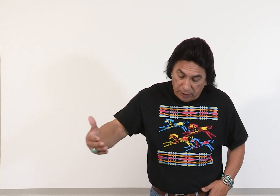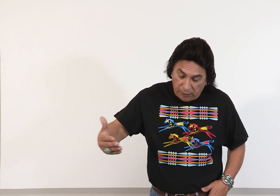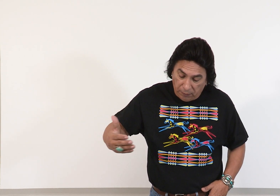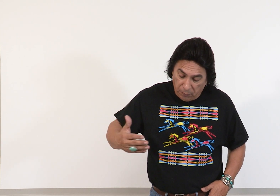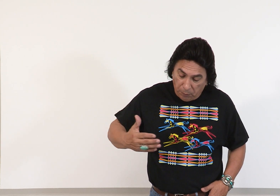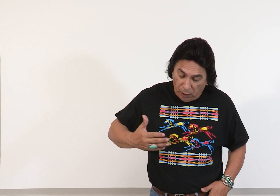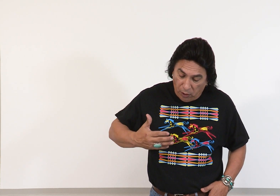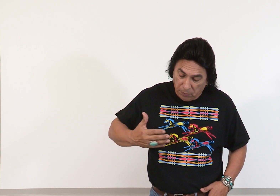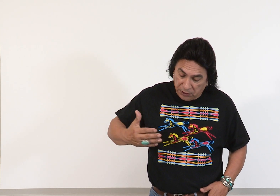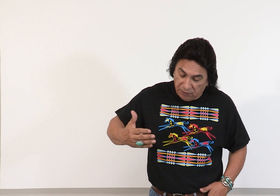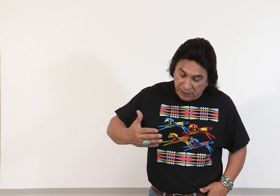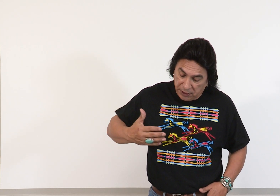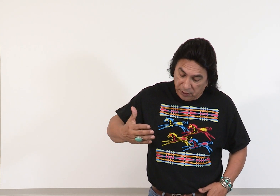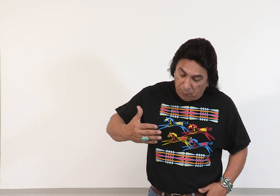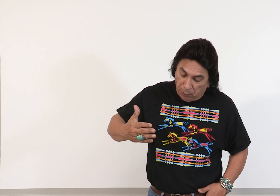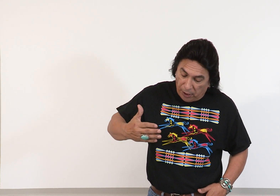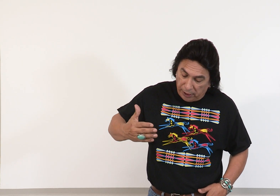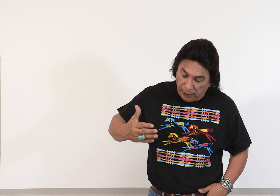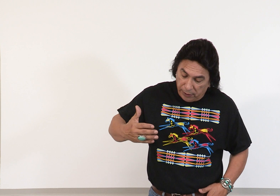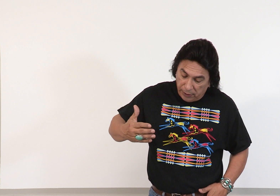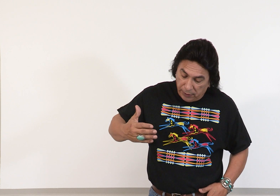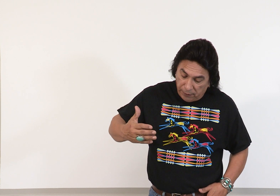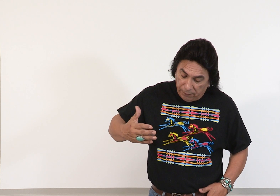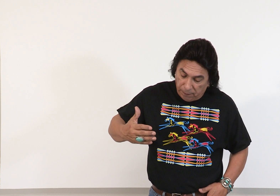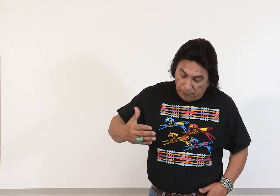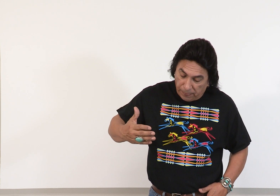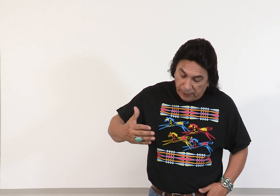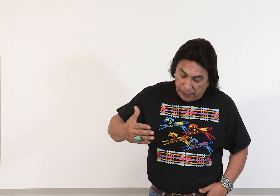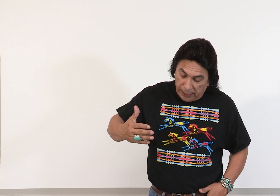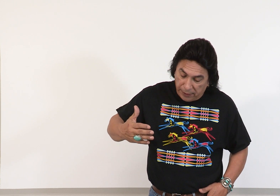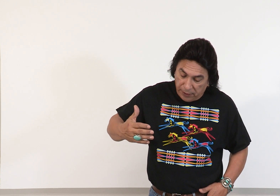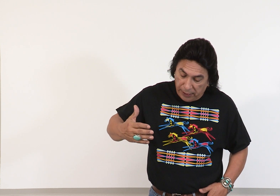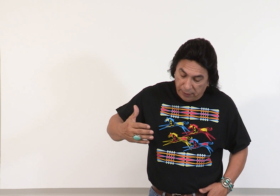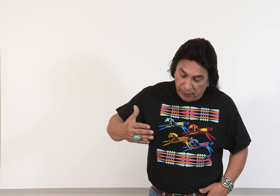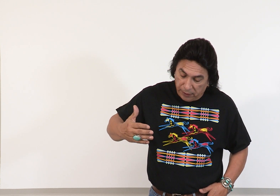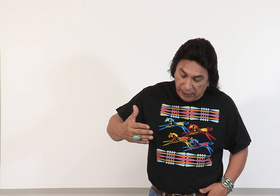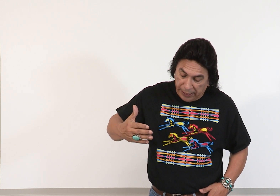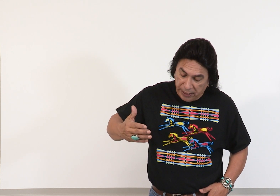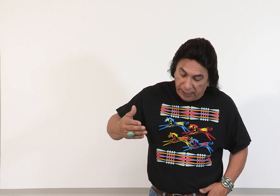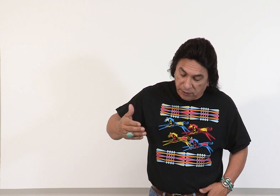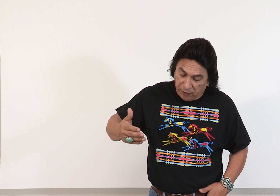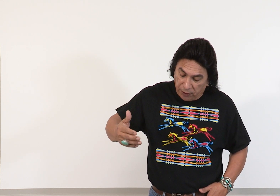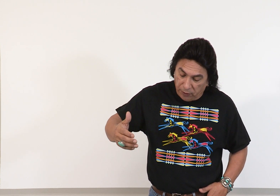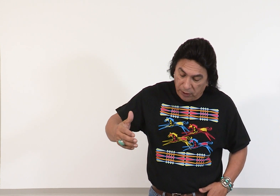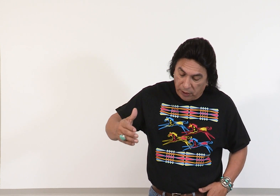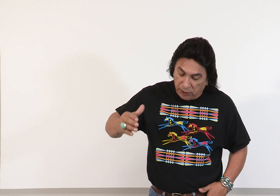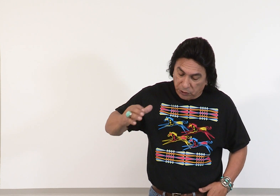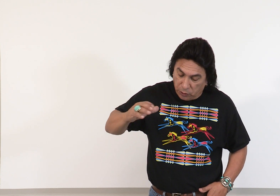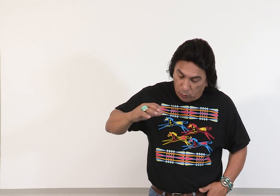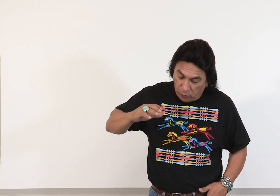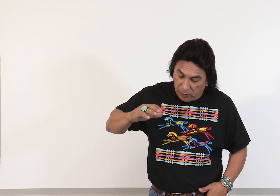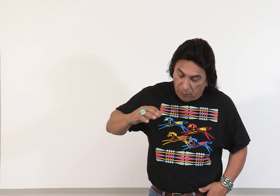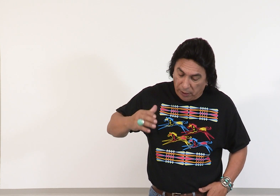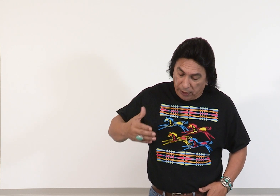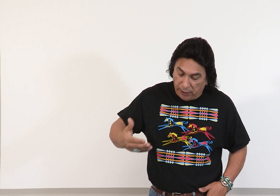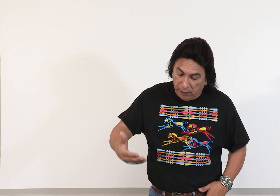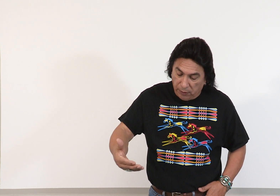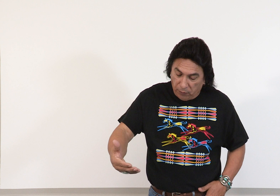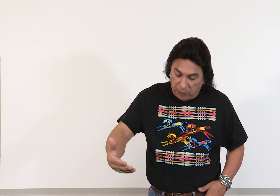the palm is facing the body, and then the index finger is toward the body when you